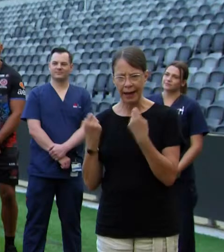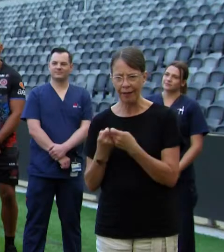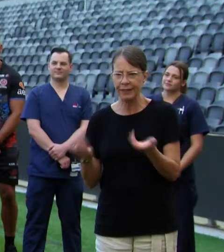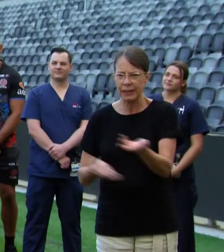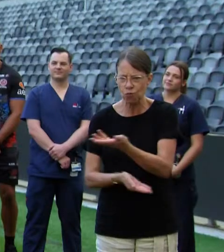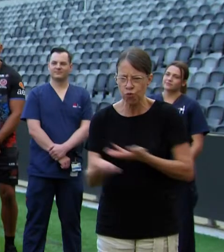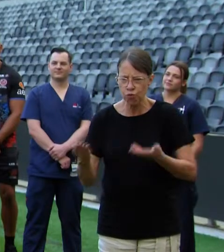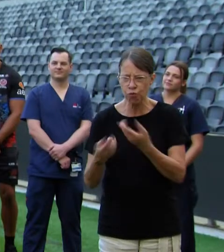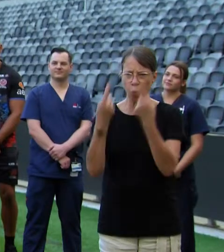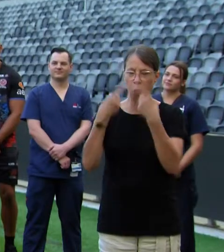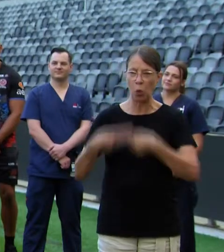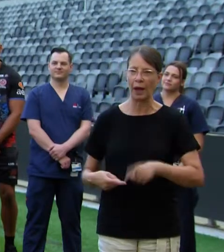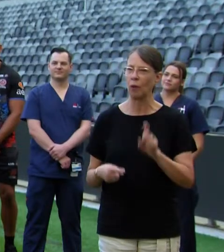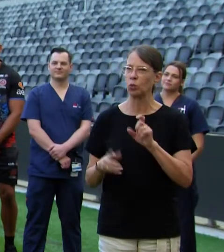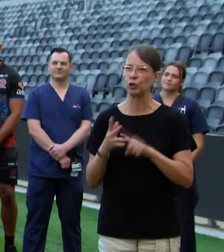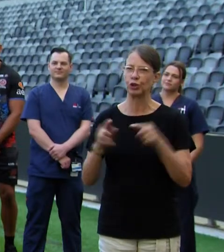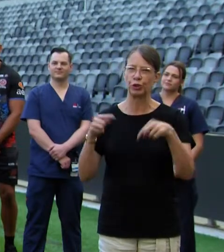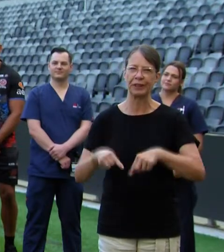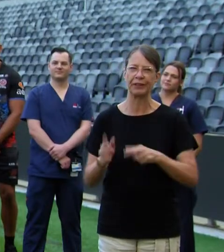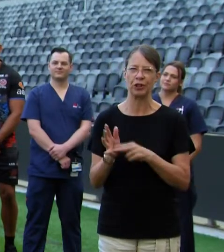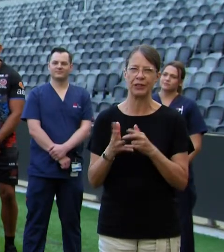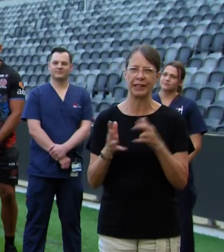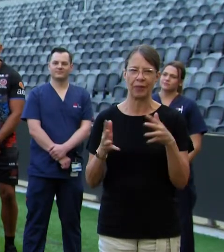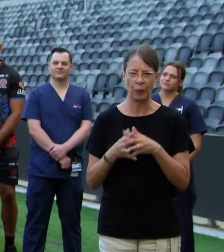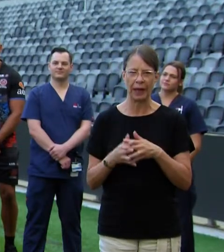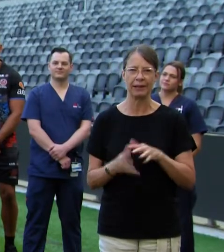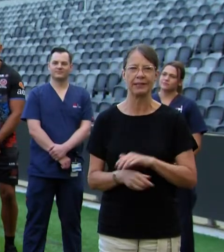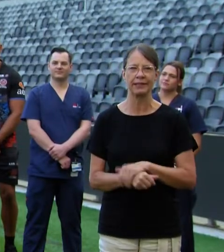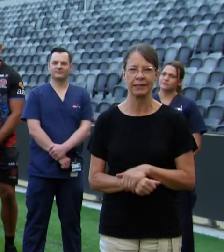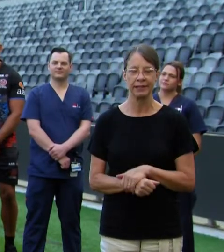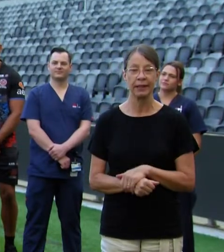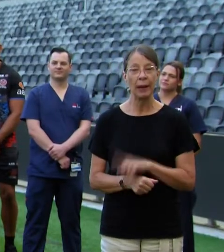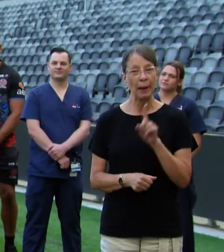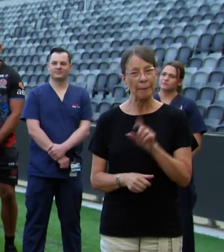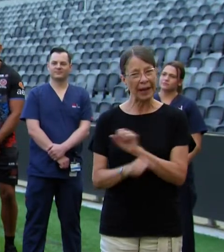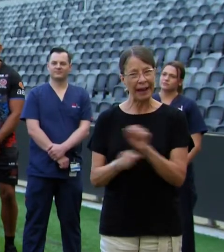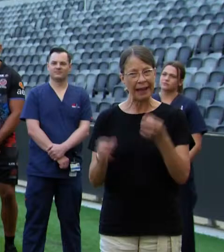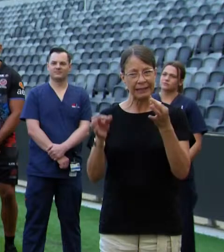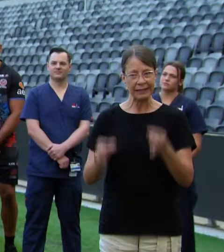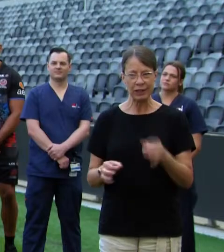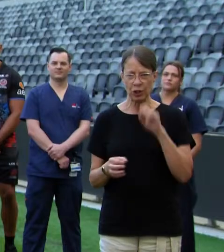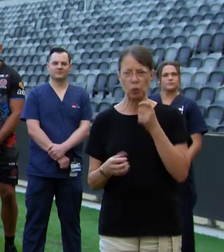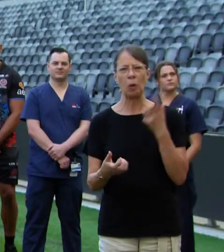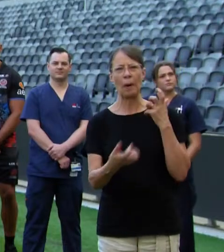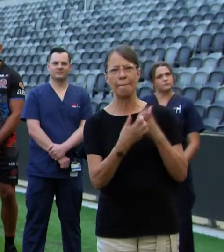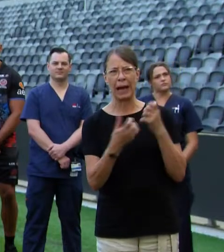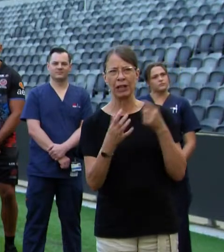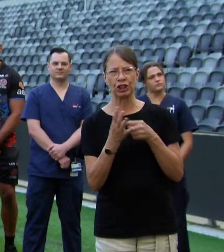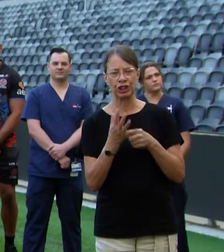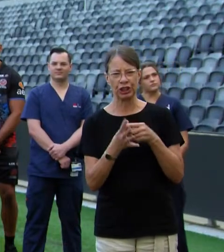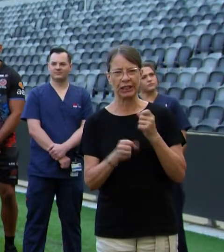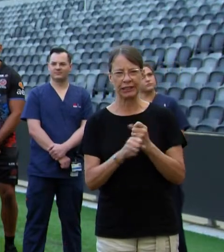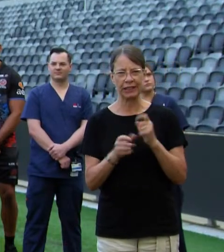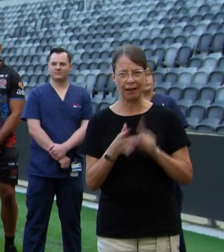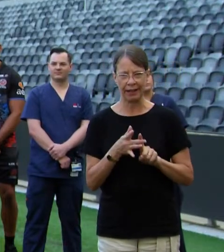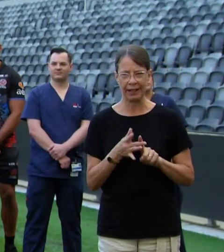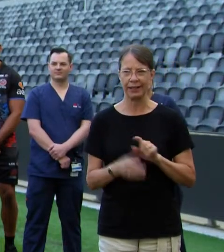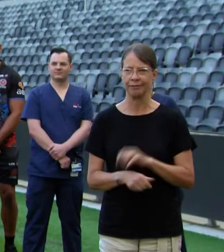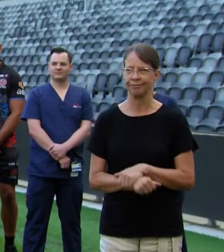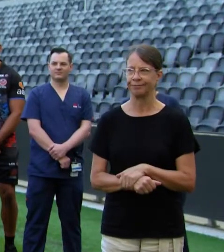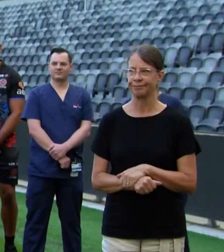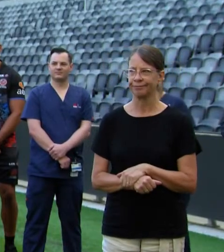the state. But the spirit and the intent of the decisions that we'll make will be in line with the ATAGI advice. With the Premier, the border open